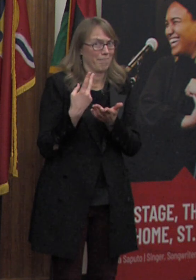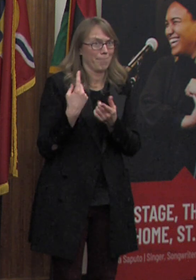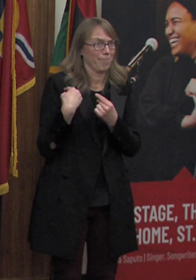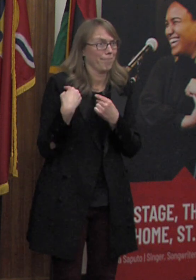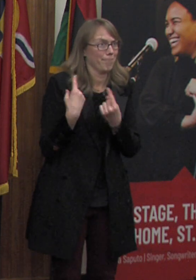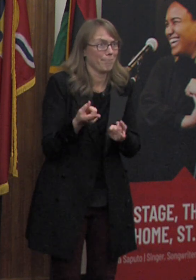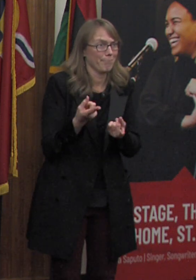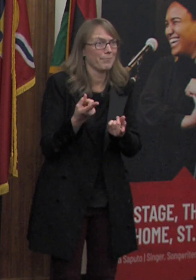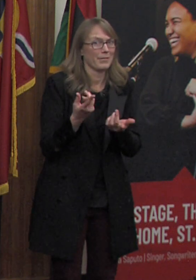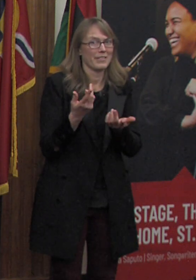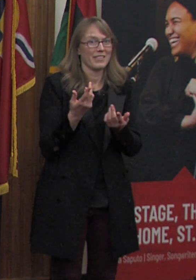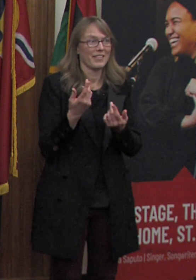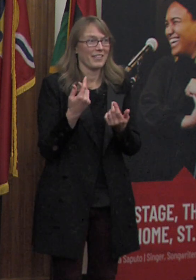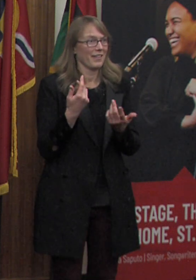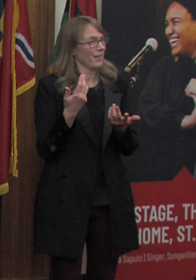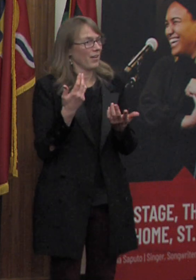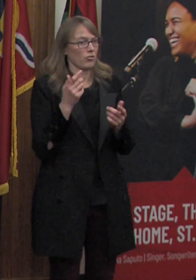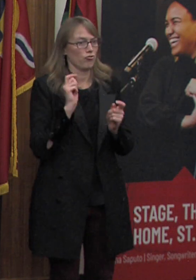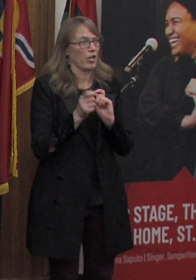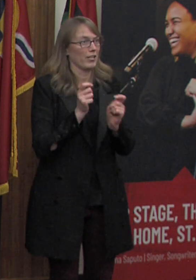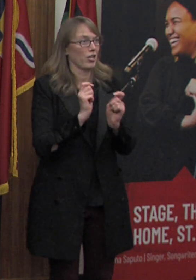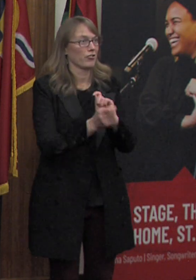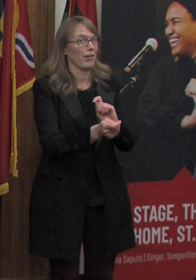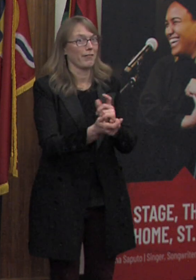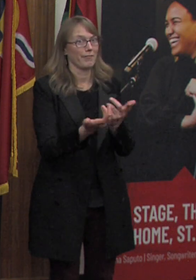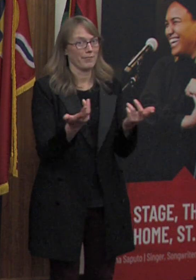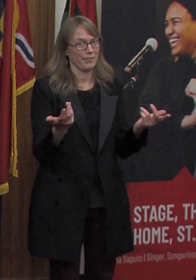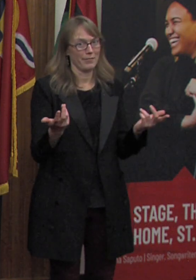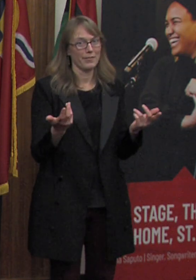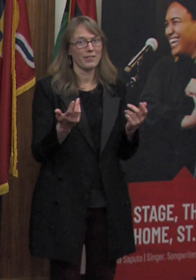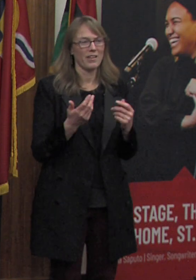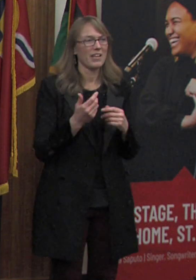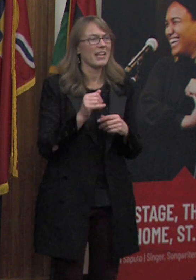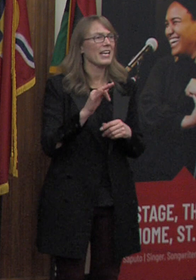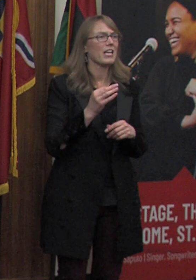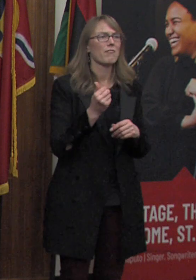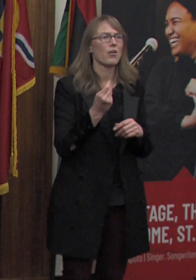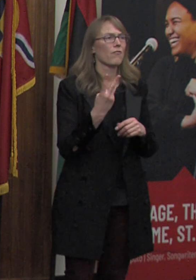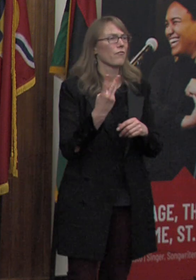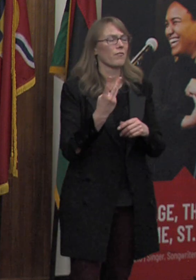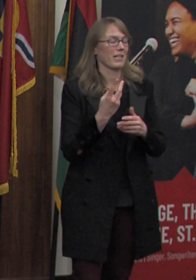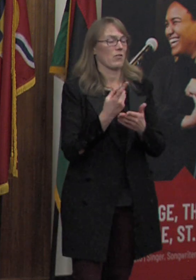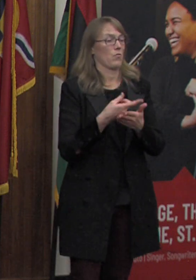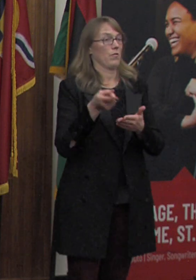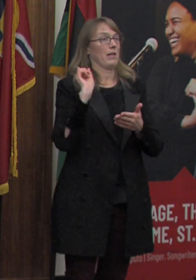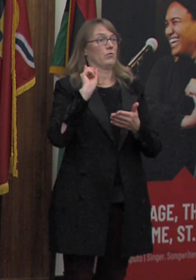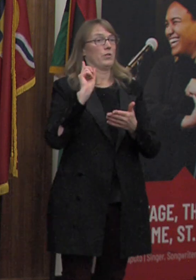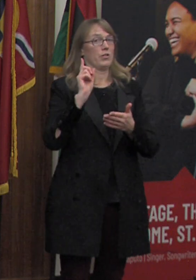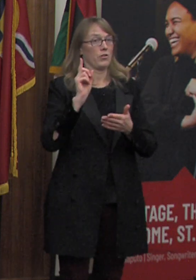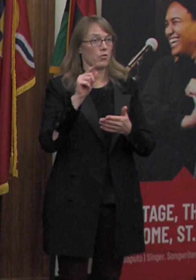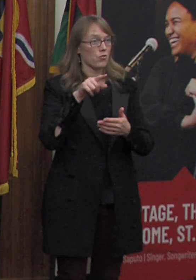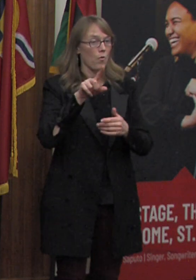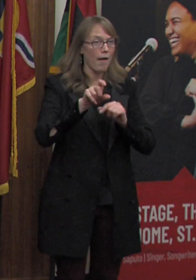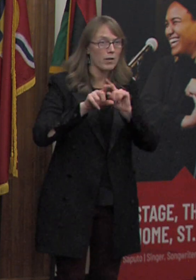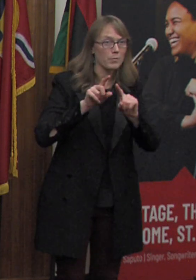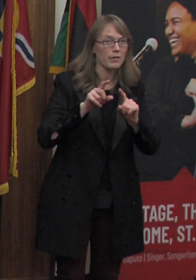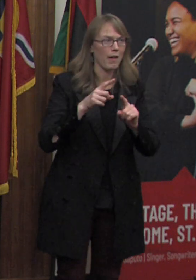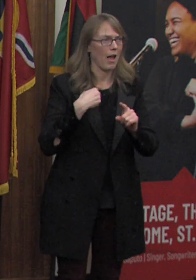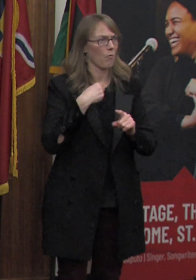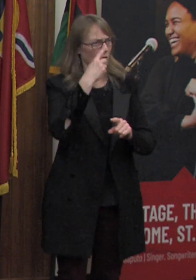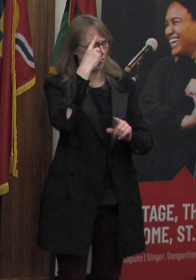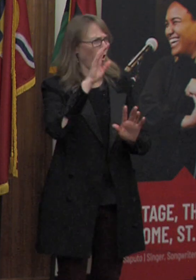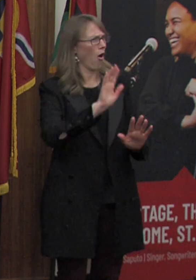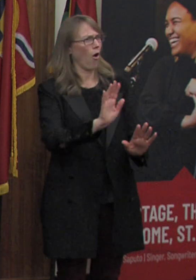have these measures in place, I would have thought, oh goodness, no. But here we are today, very rapidly changing